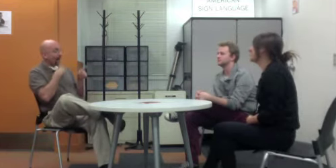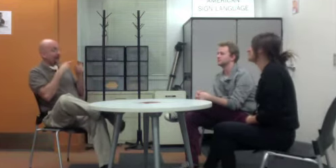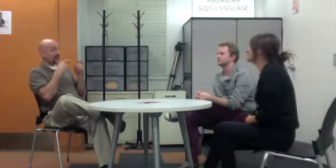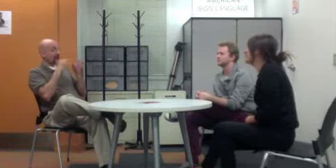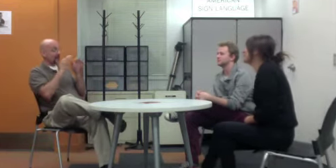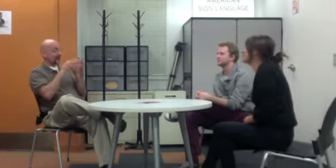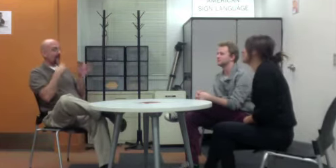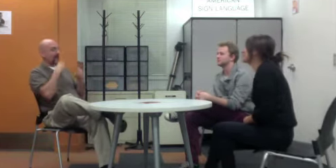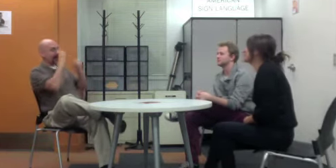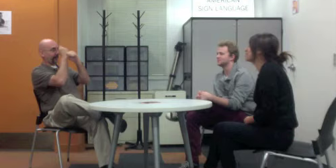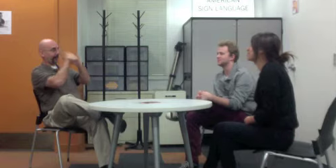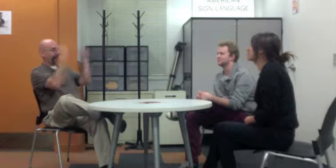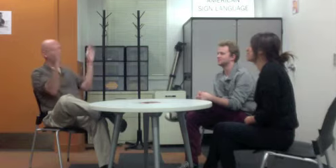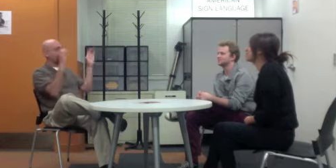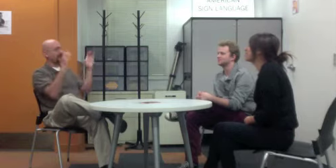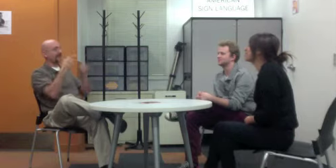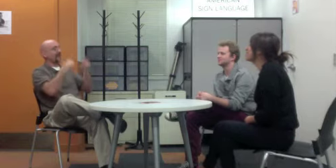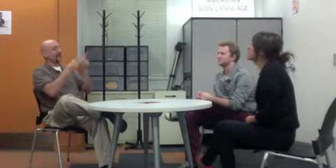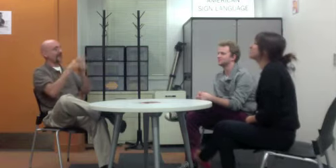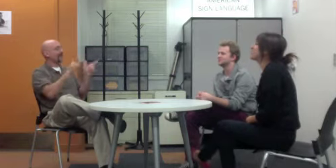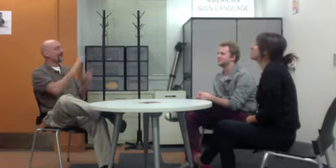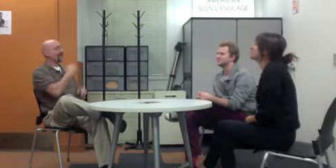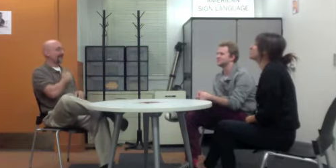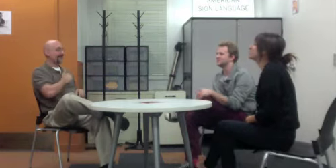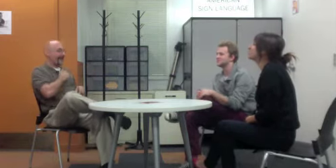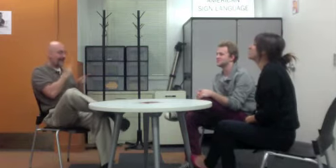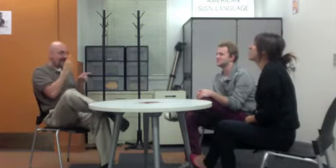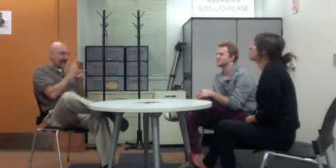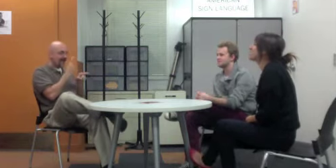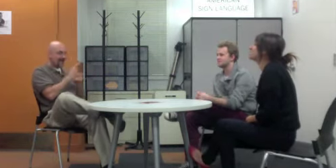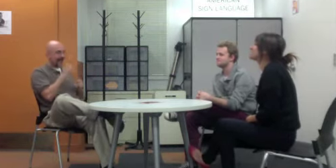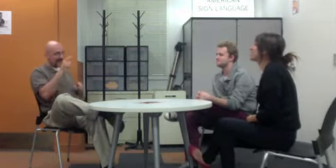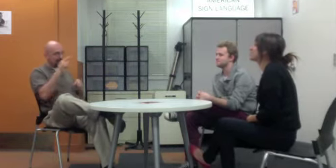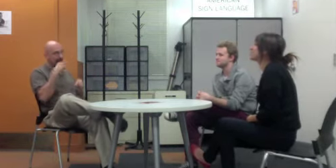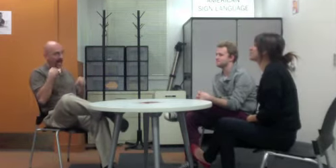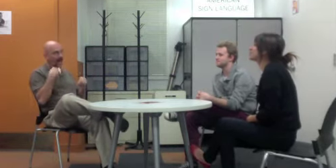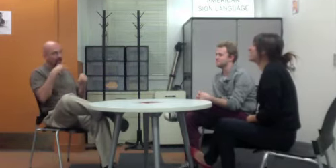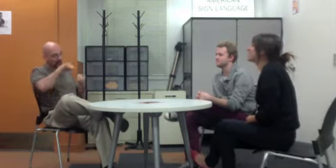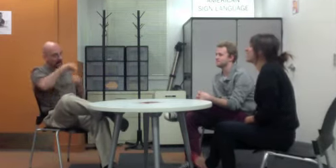I really misunderstood, because at first, when I saw interpreter, I imagined sign language. But right, yeah, there's